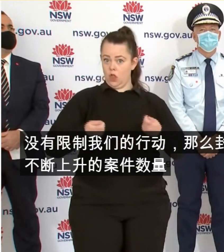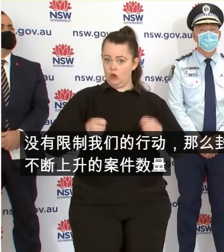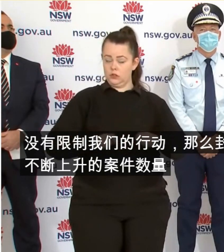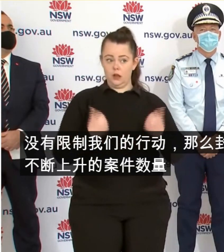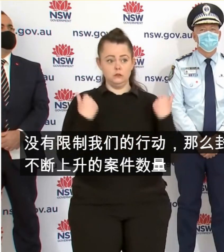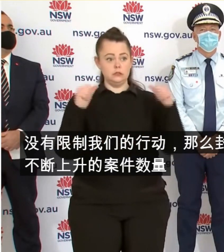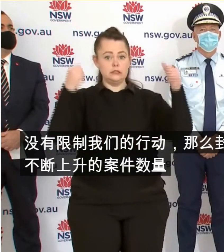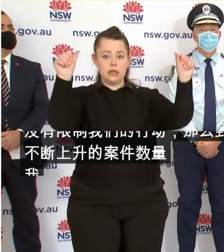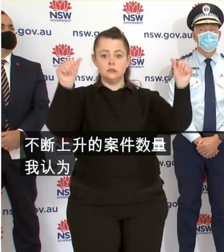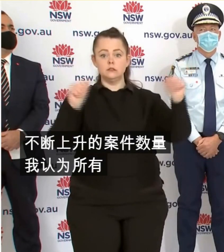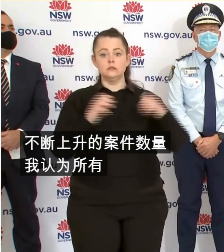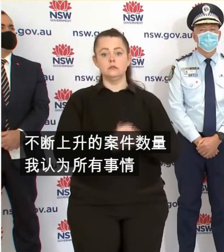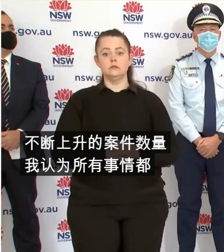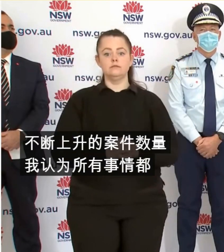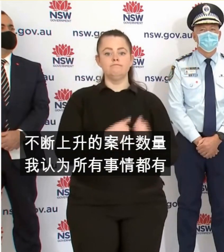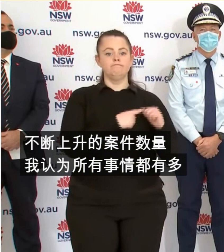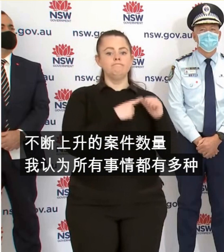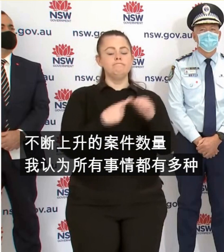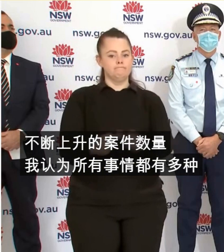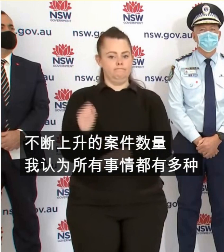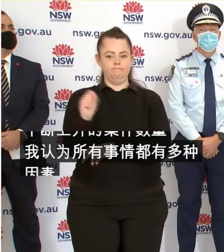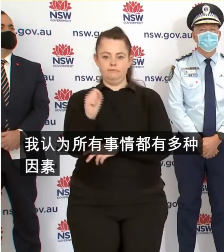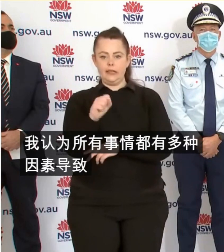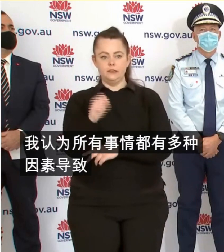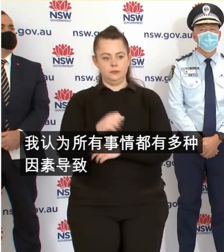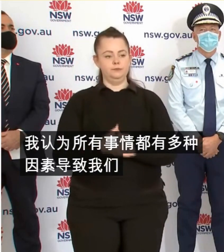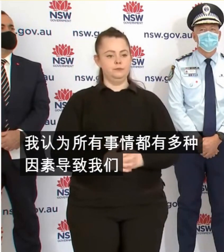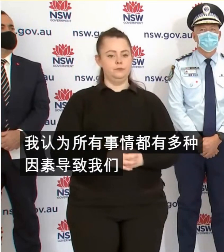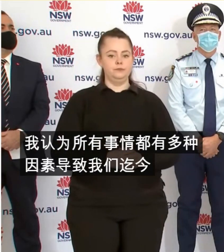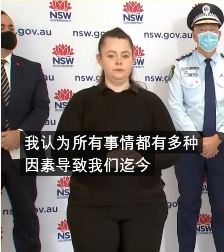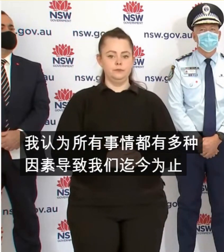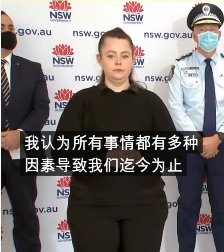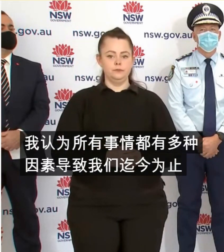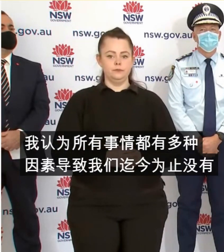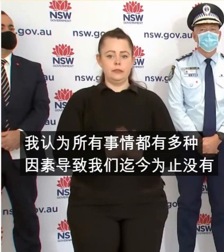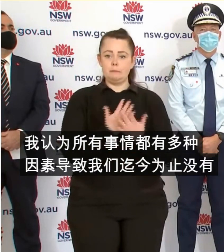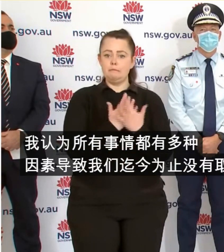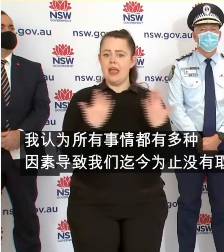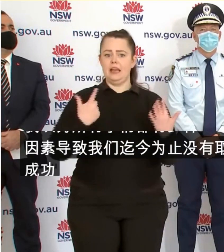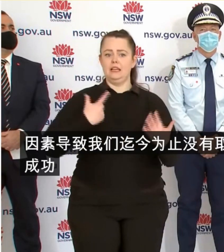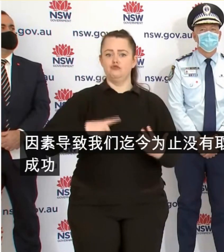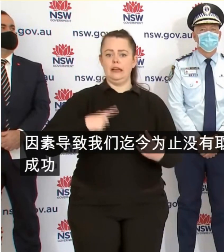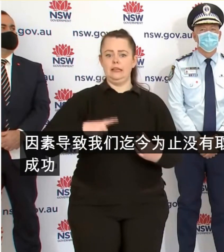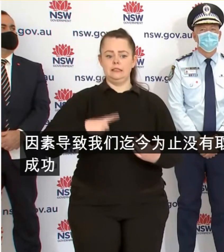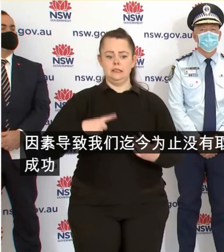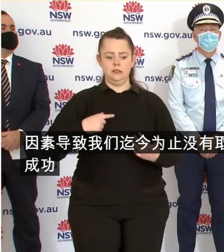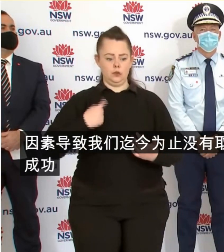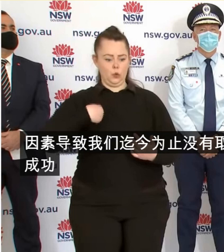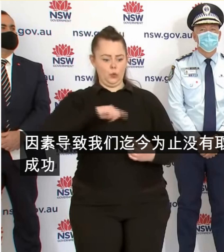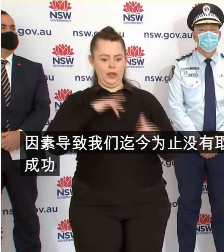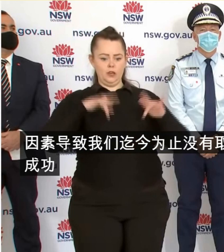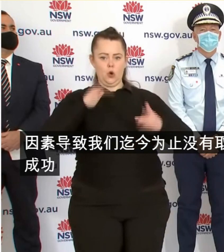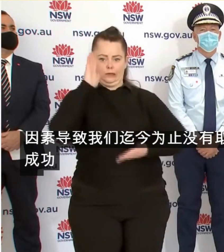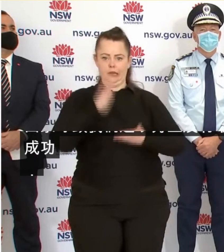case numbers. I think, like all things, there's multiple factors that why we haven't achieved the success to